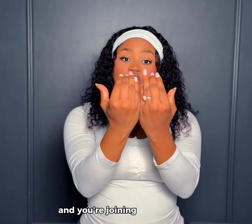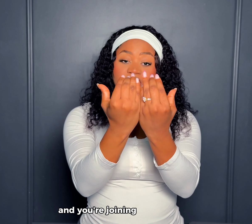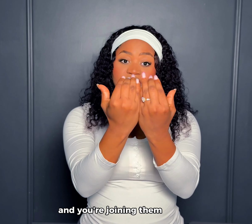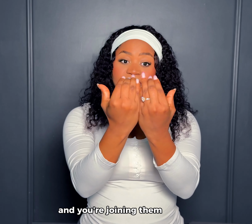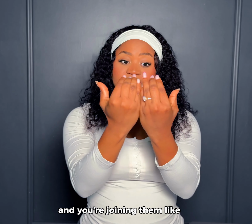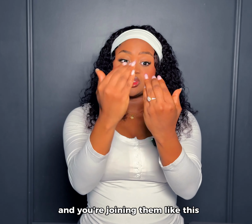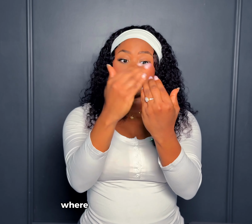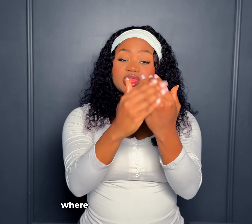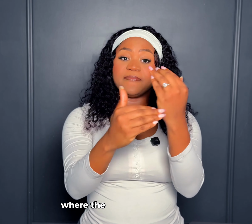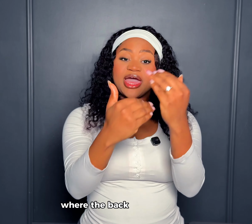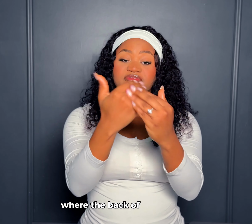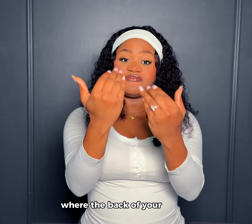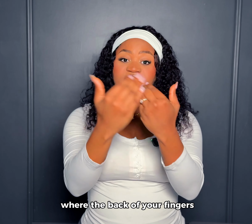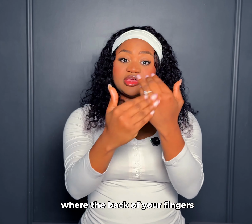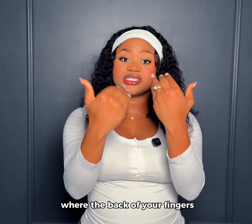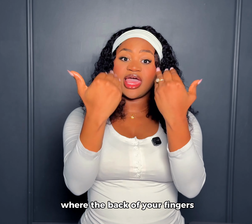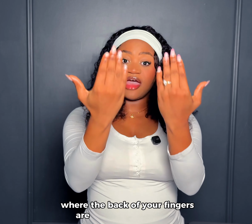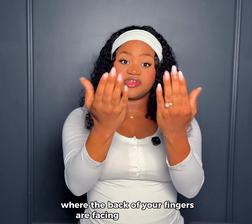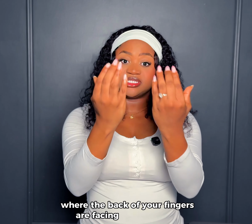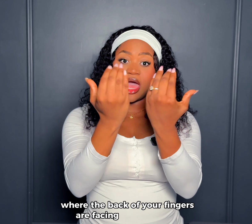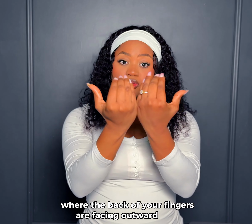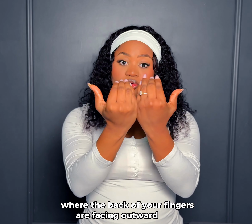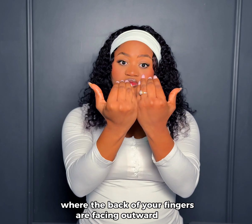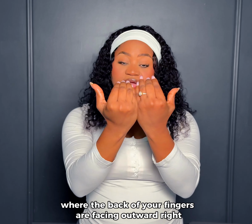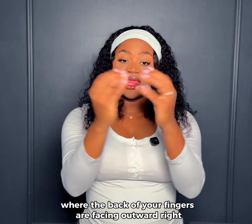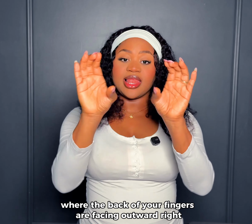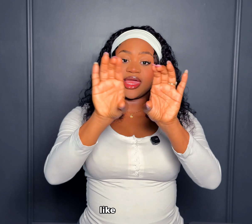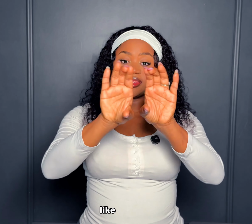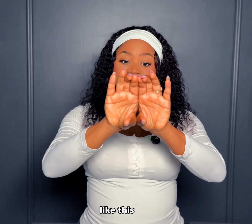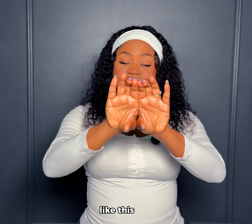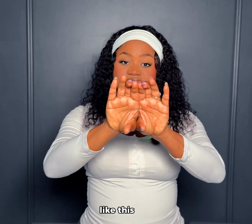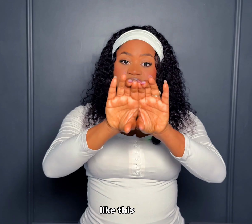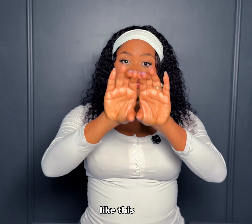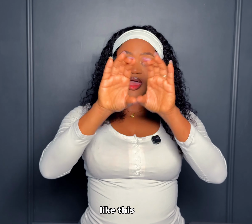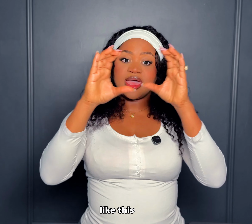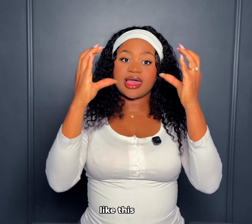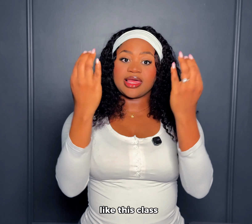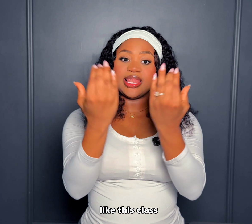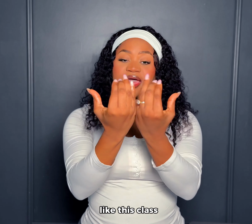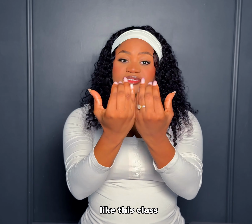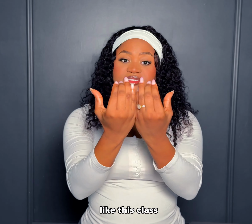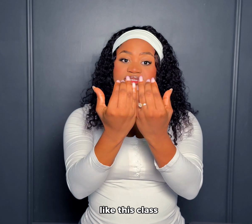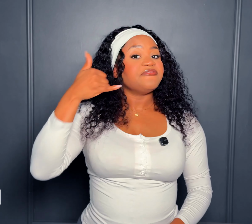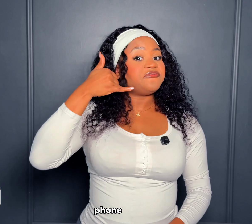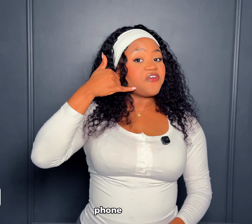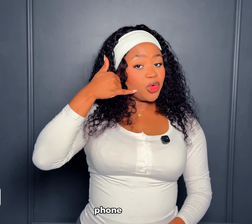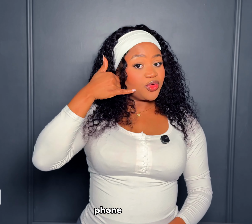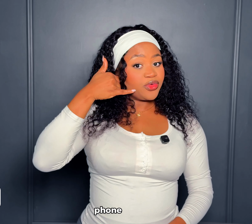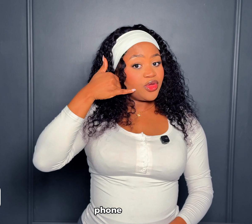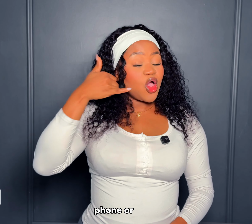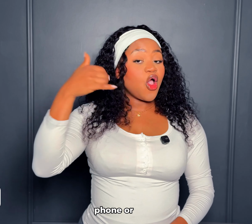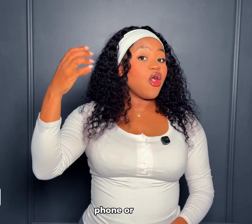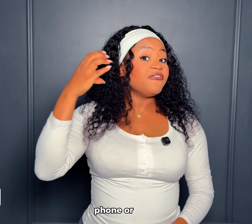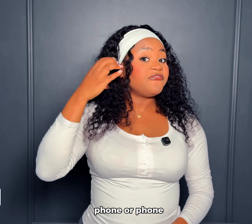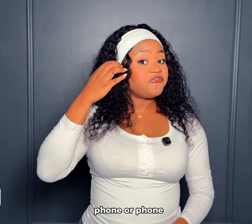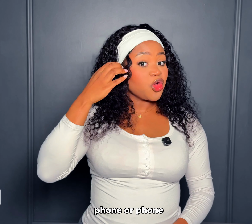joining them like this, where the back of your fingers are facing outward, right? Like this. Class. Phone or phone.